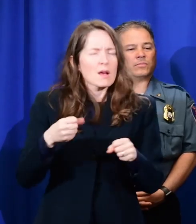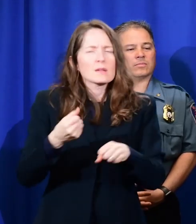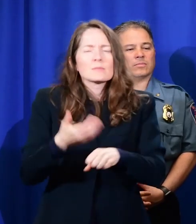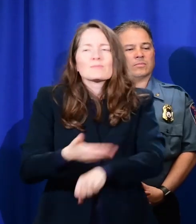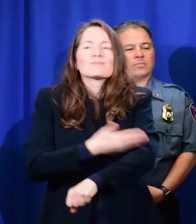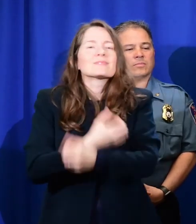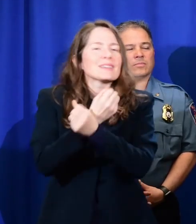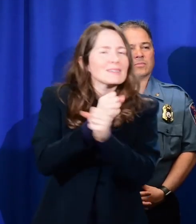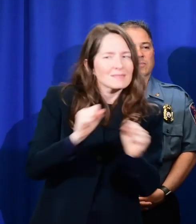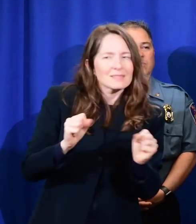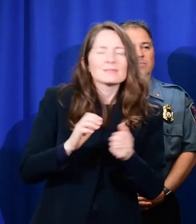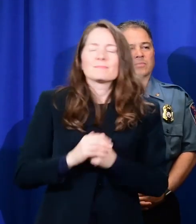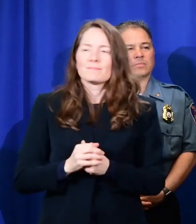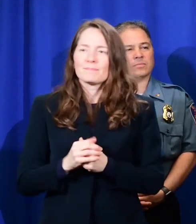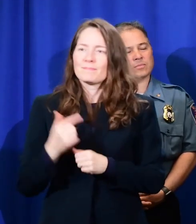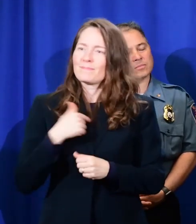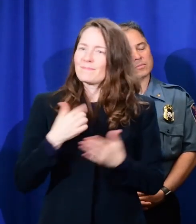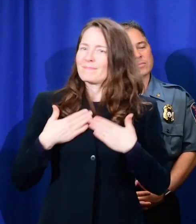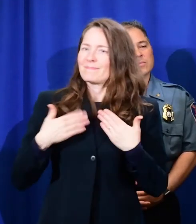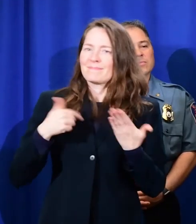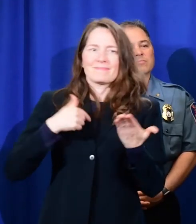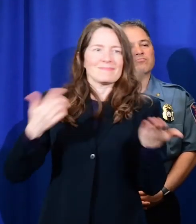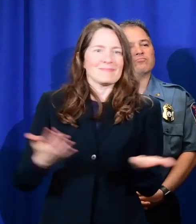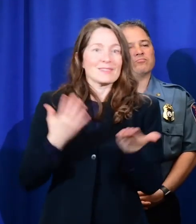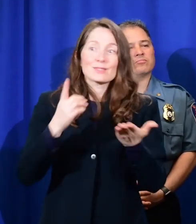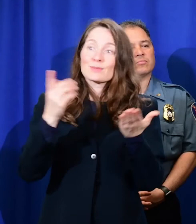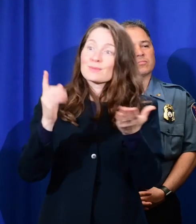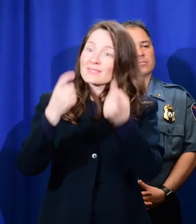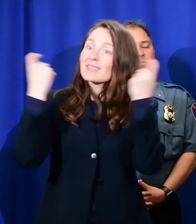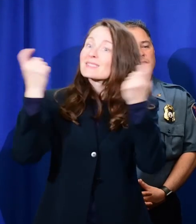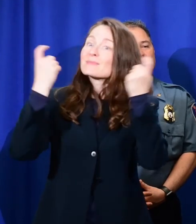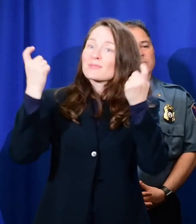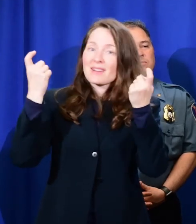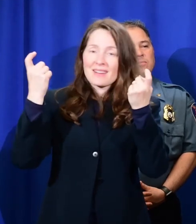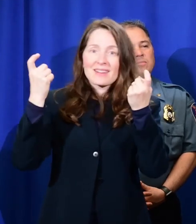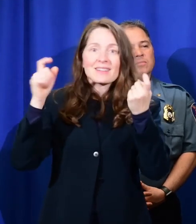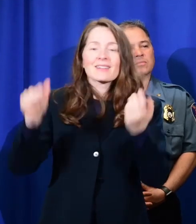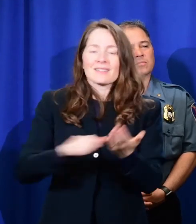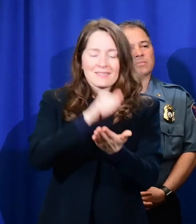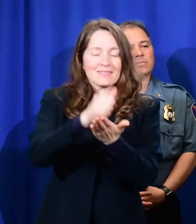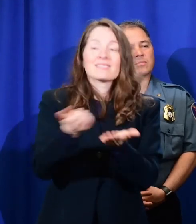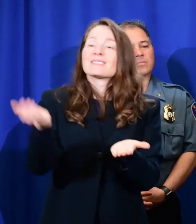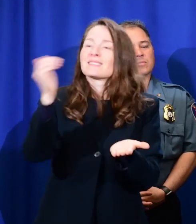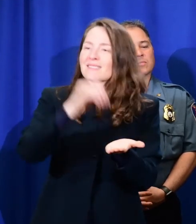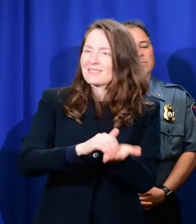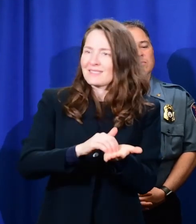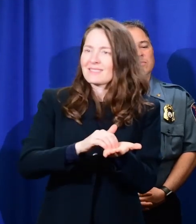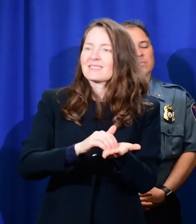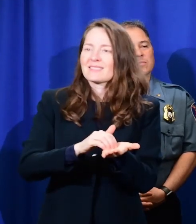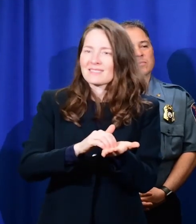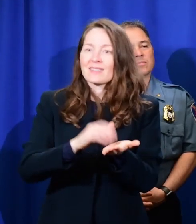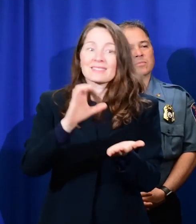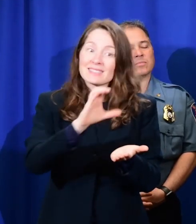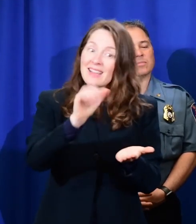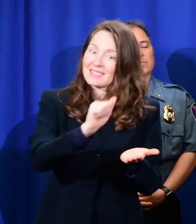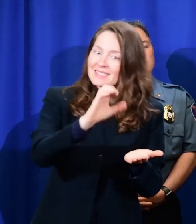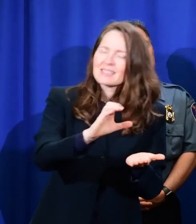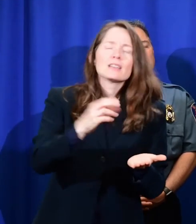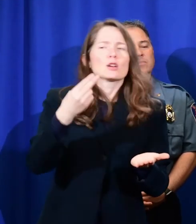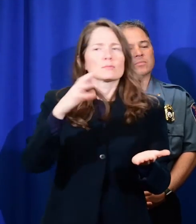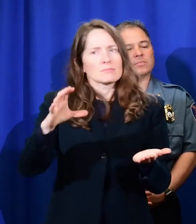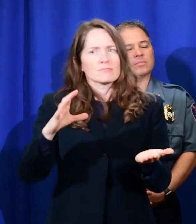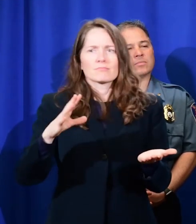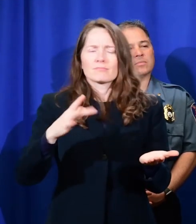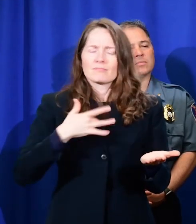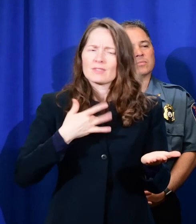to celebrate the reaccreditation of the Child Advocacy Center Listening Place. Howard County DSS is privileged to work with such great